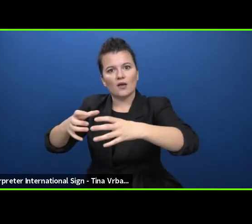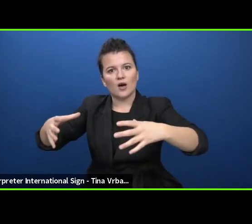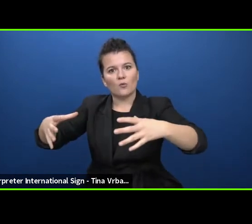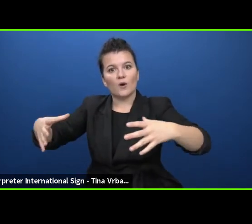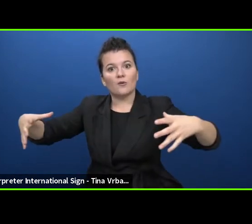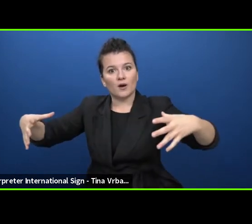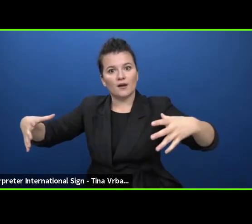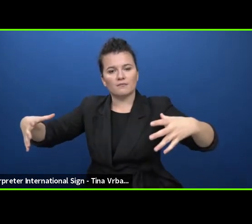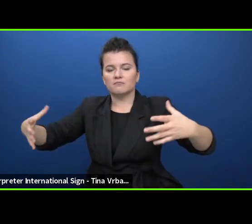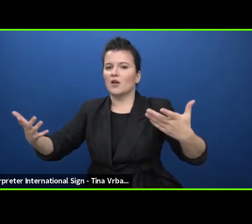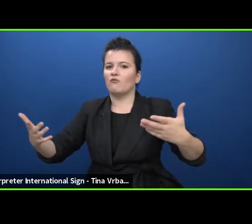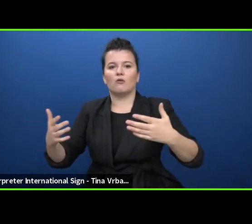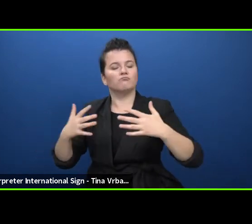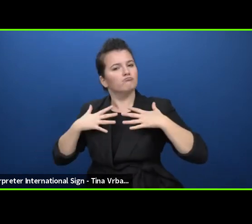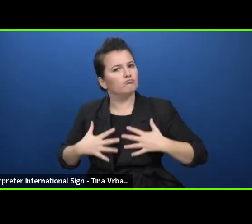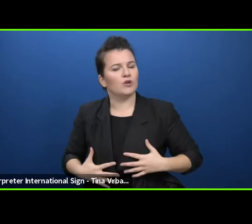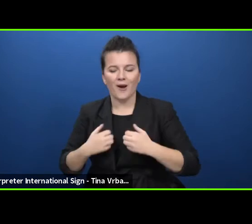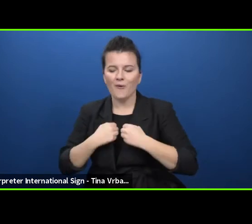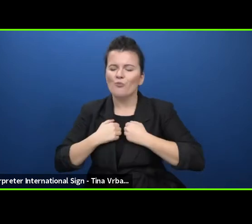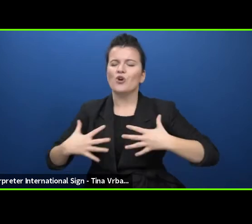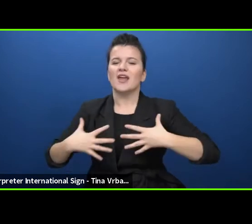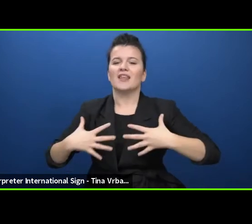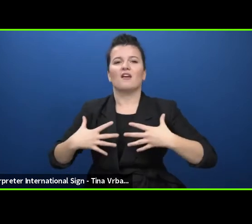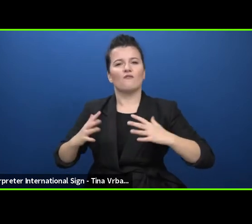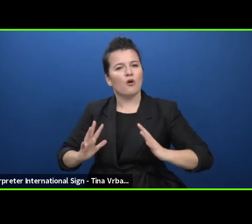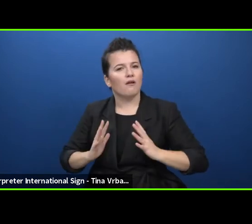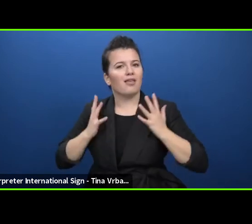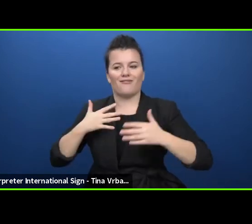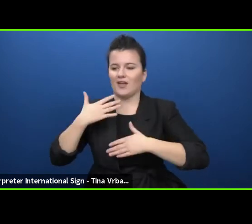bones. For breathing. For living.